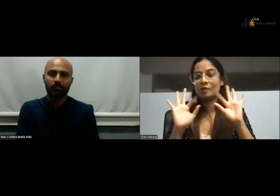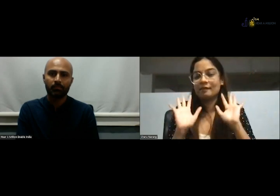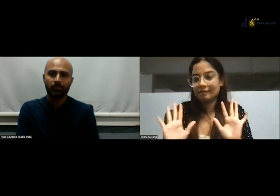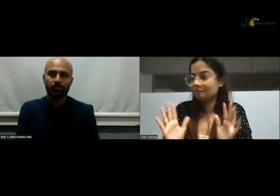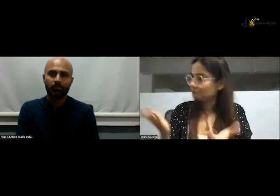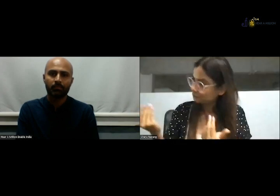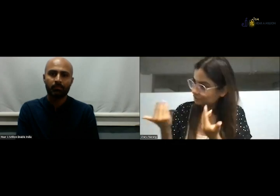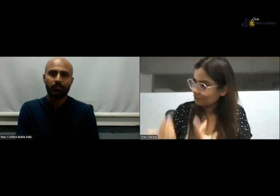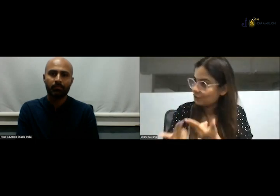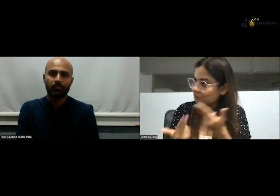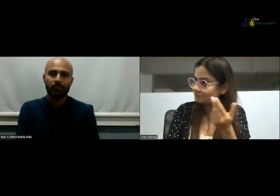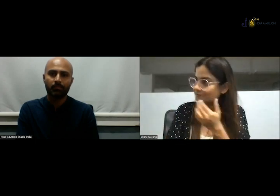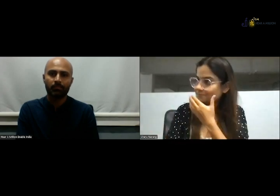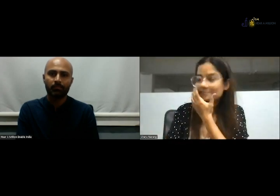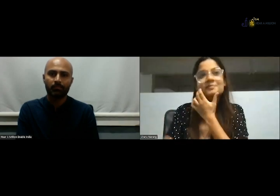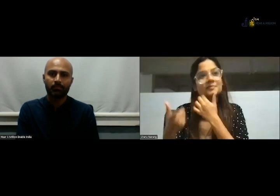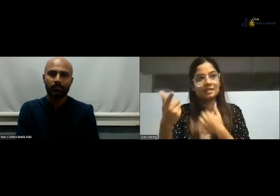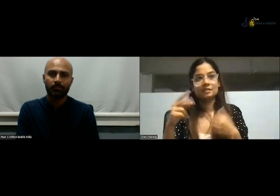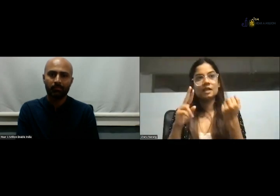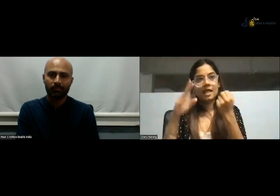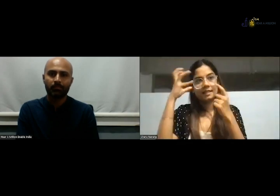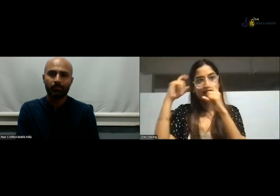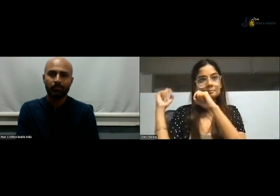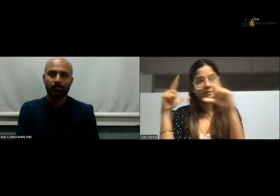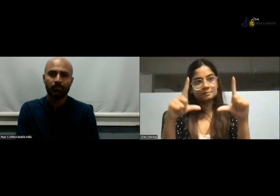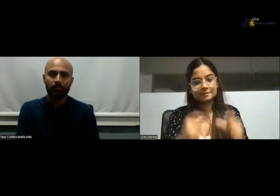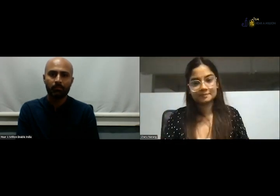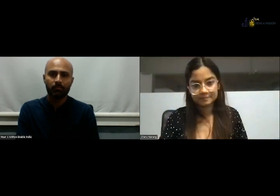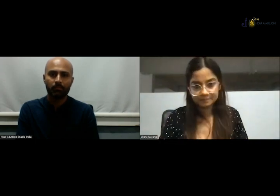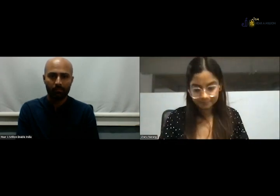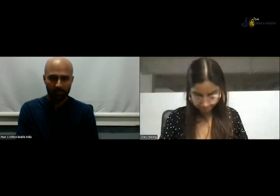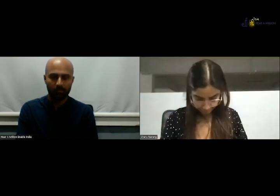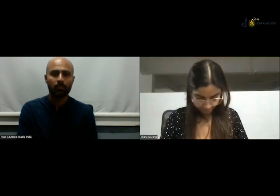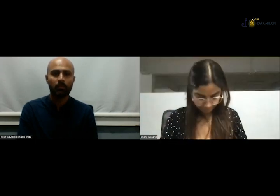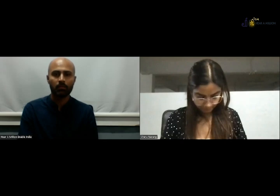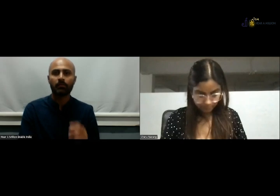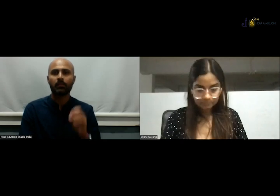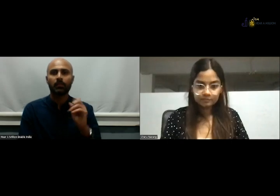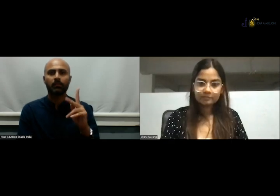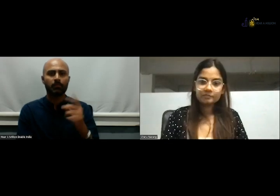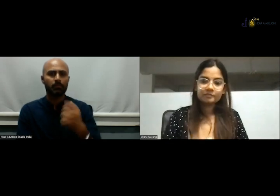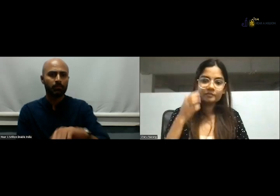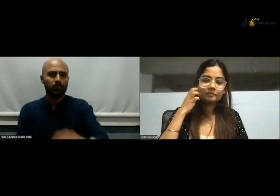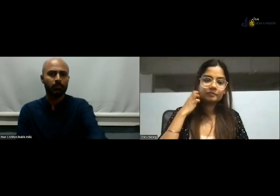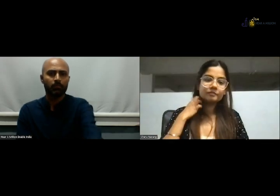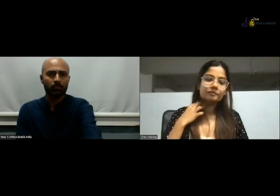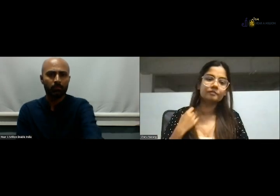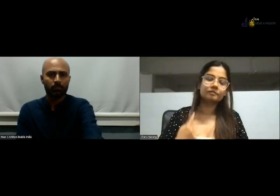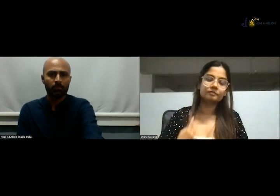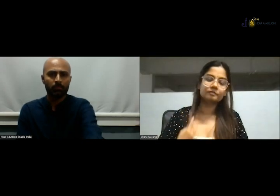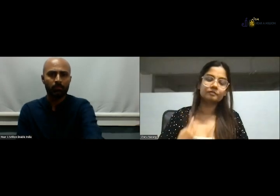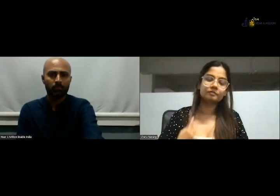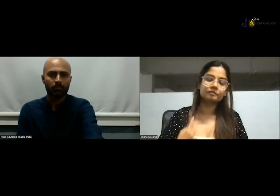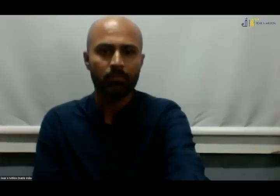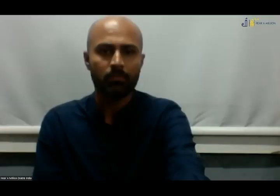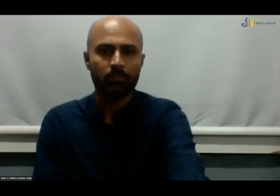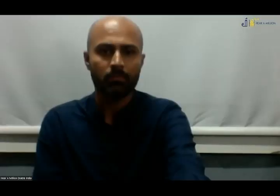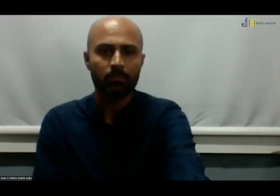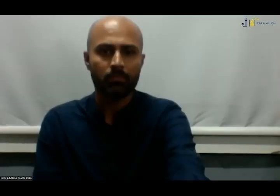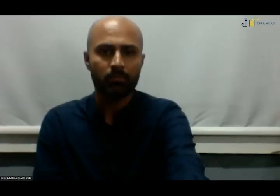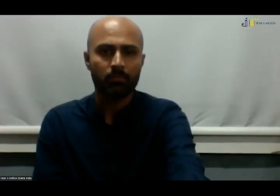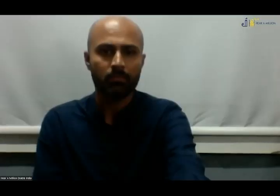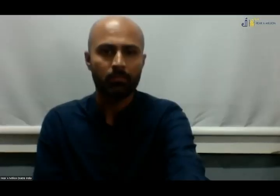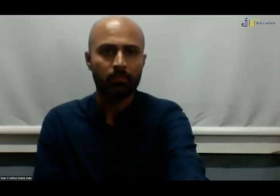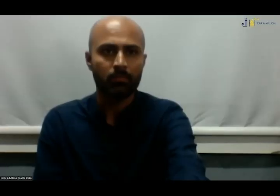shared. Yes, now Hardeep would want to just share a few things. Can he show that